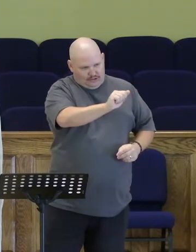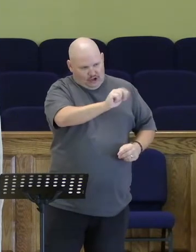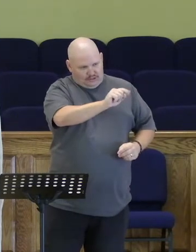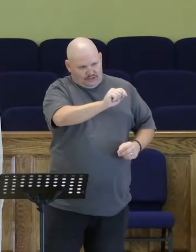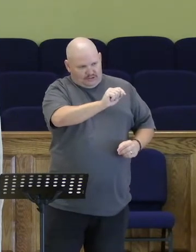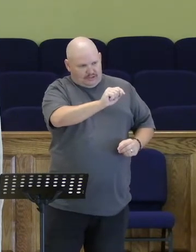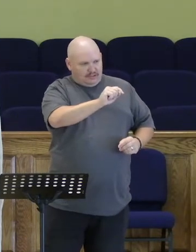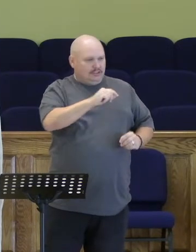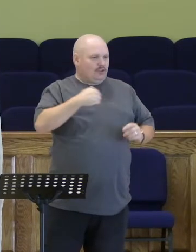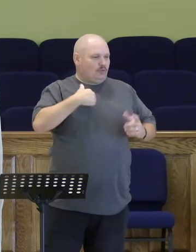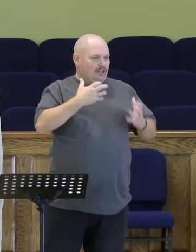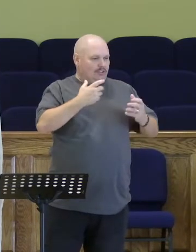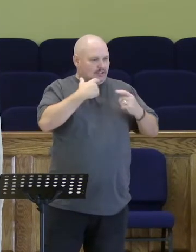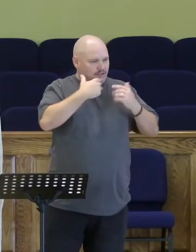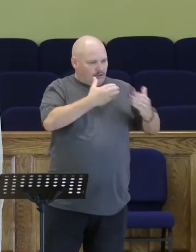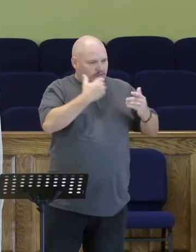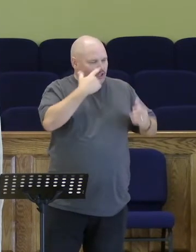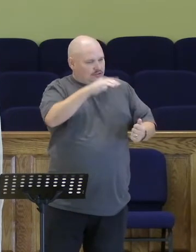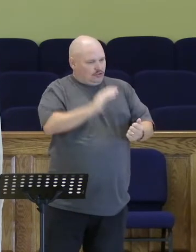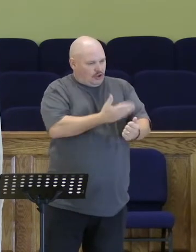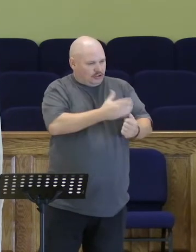I want to honor you, Art. I want to say thank you.